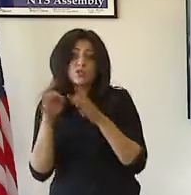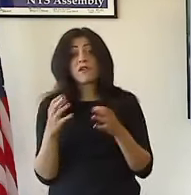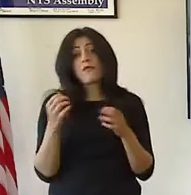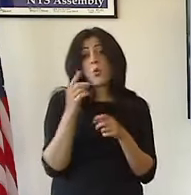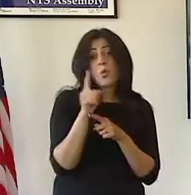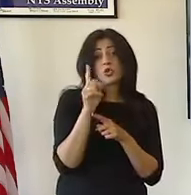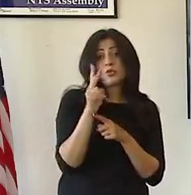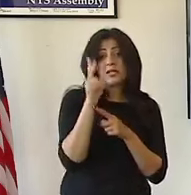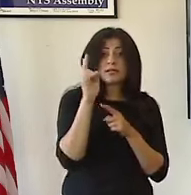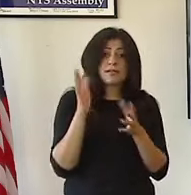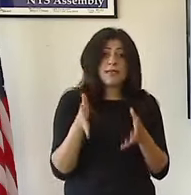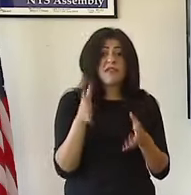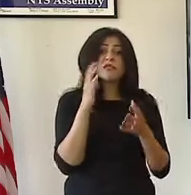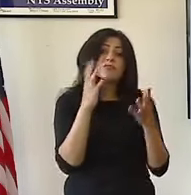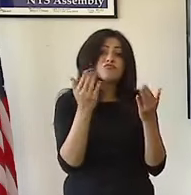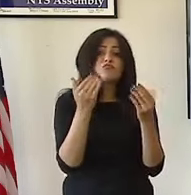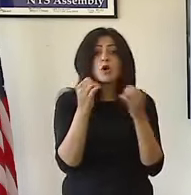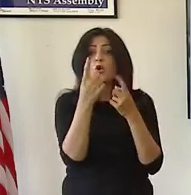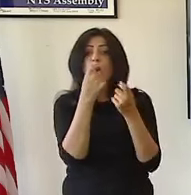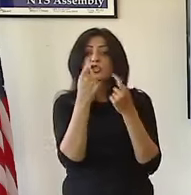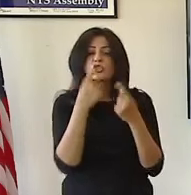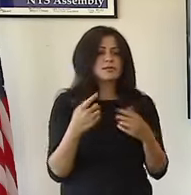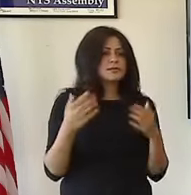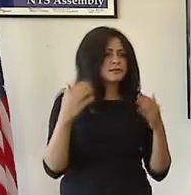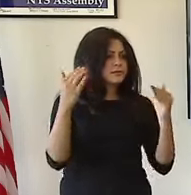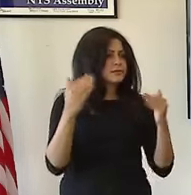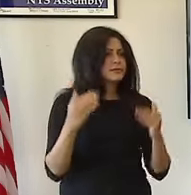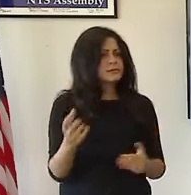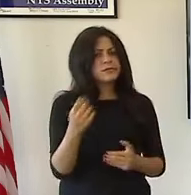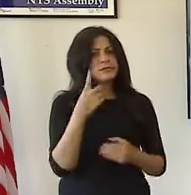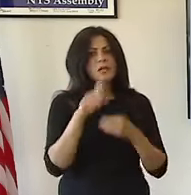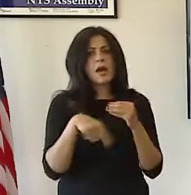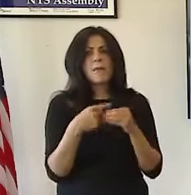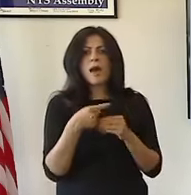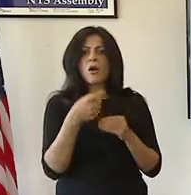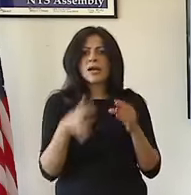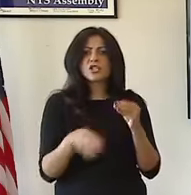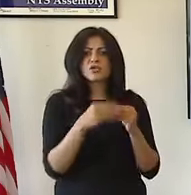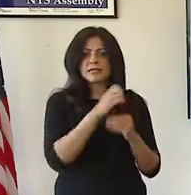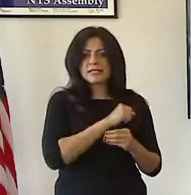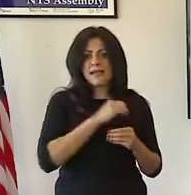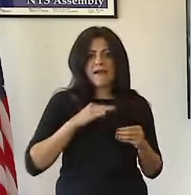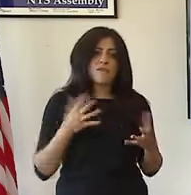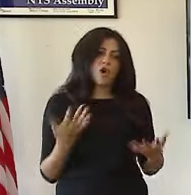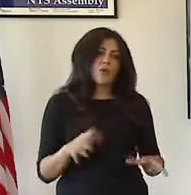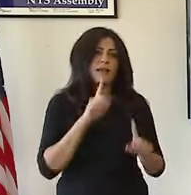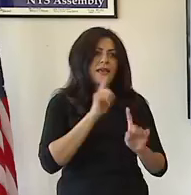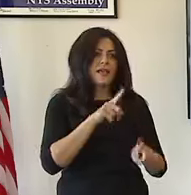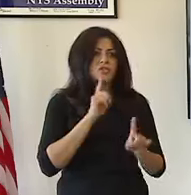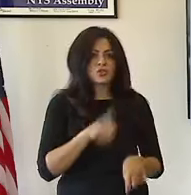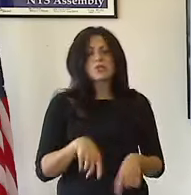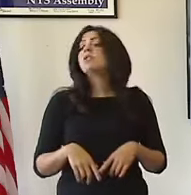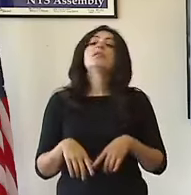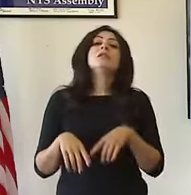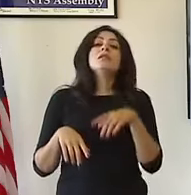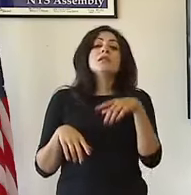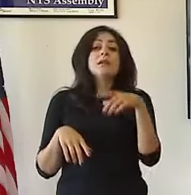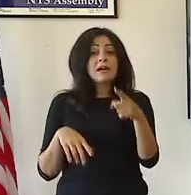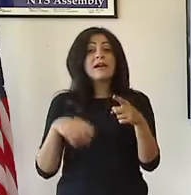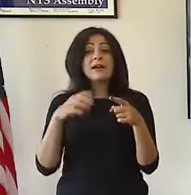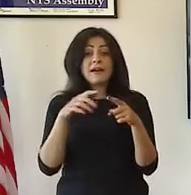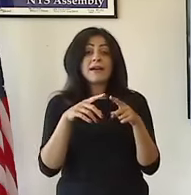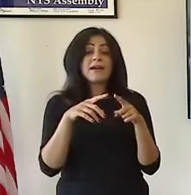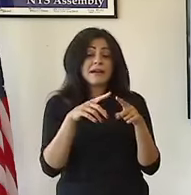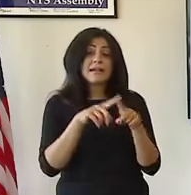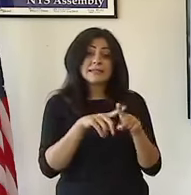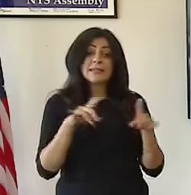questions. We've talked about that, about additional staff. Any last questions we have, we'll take them. In the meantime, if you